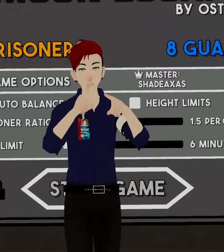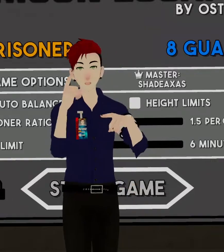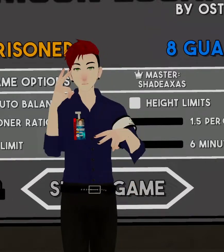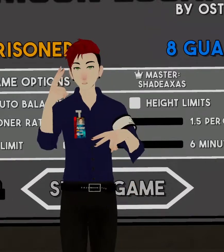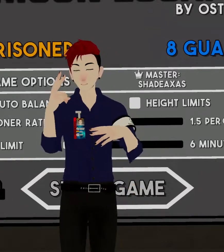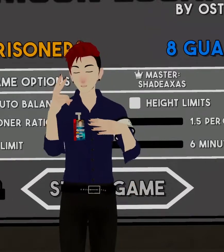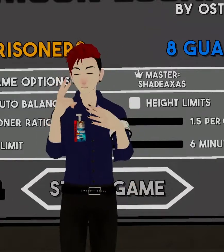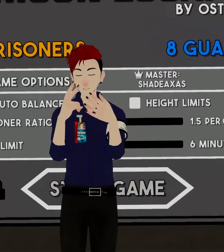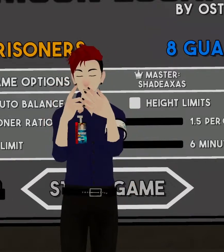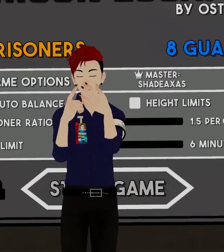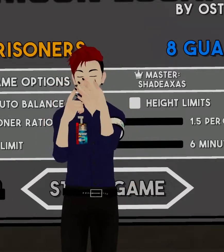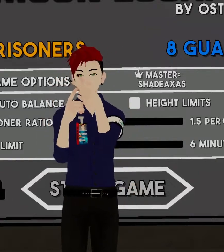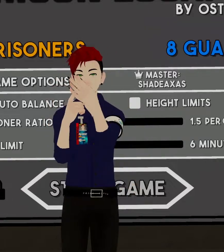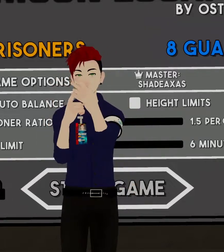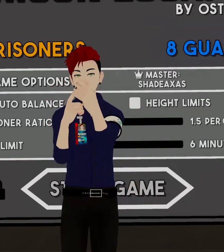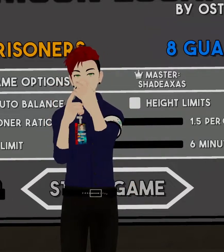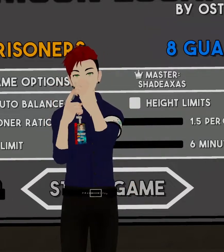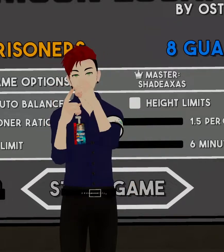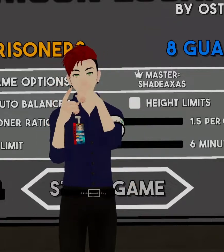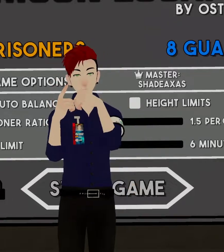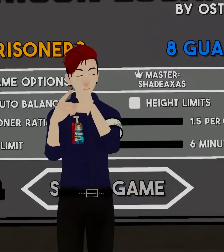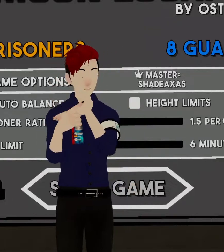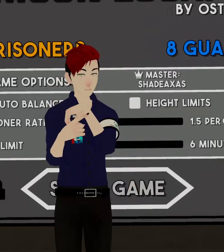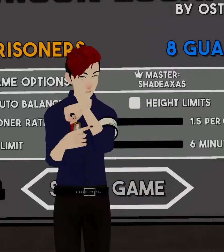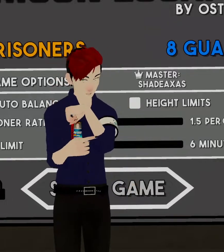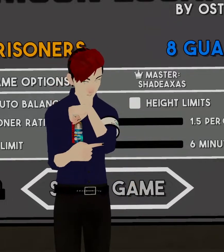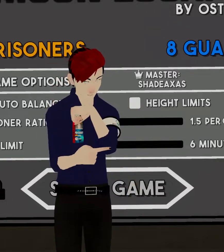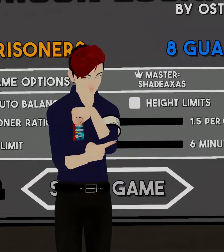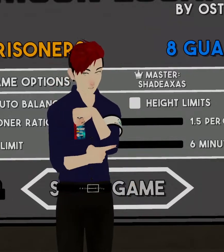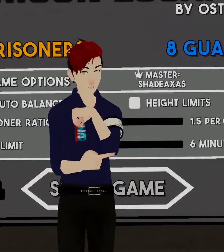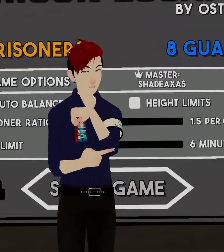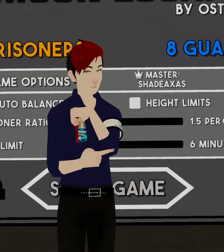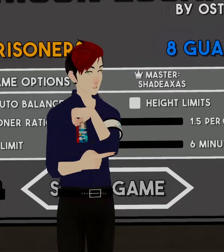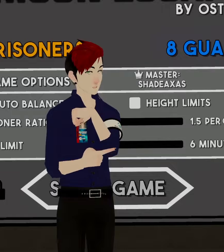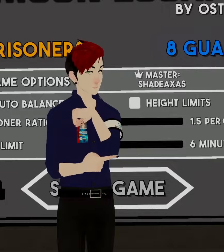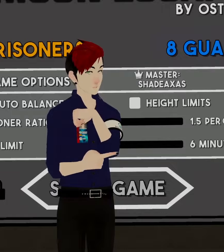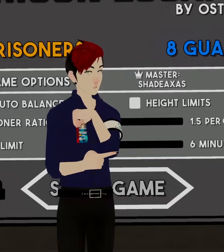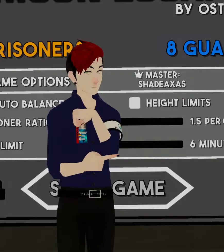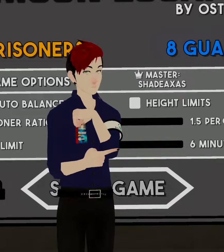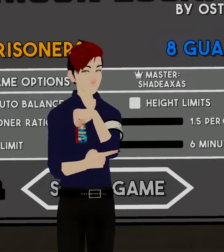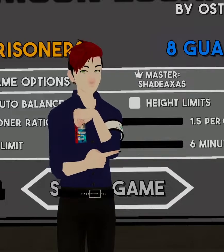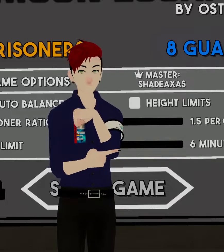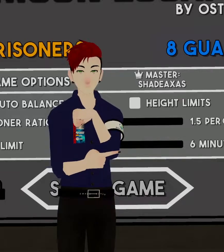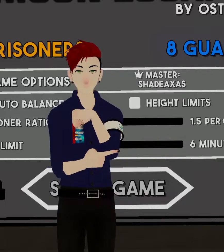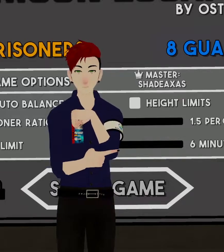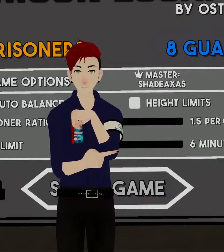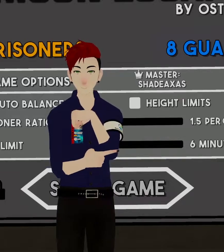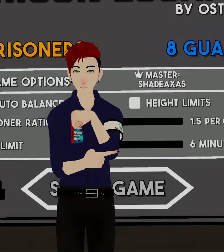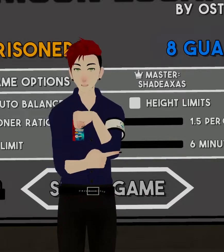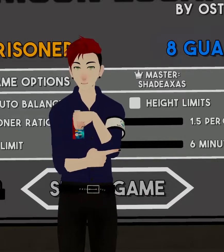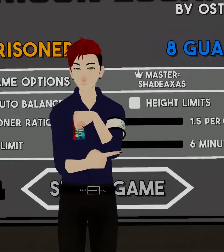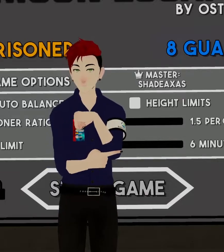I've also seen where they take a bent index finger and tap your elbow as cheating.